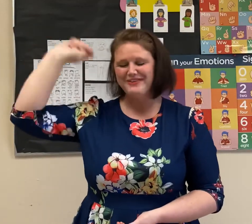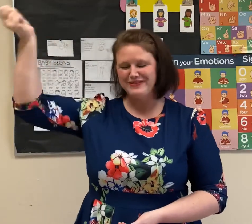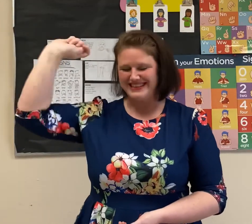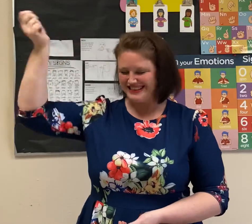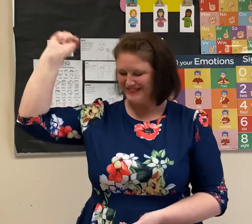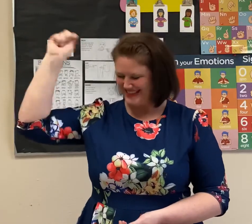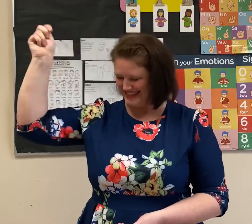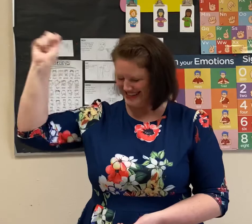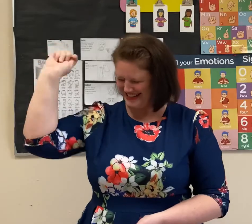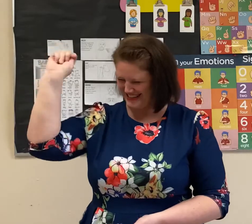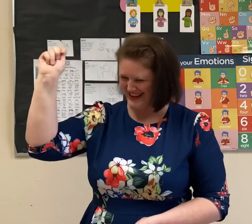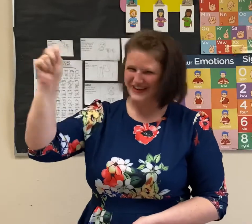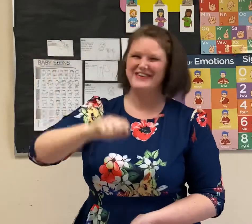really, really need to go.